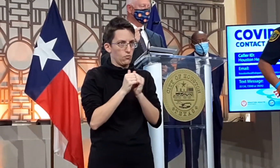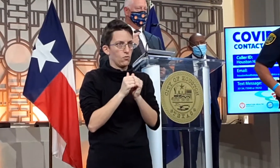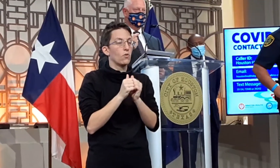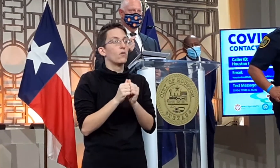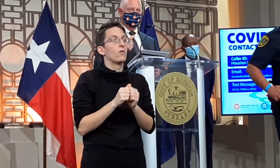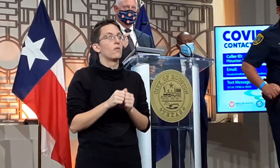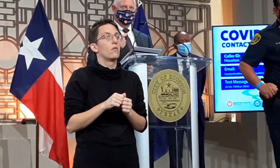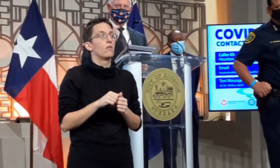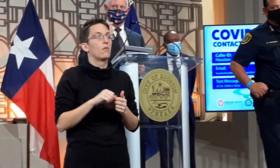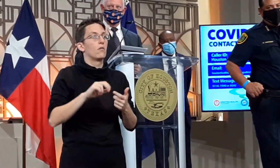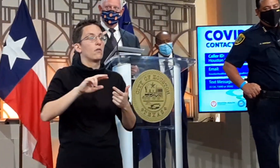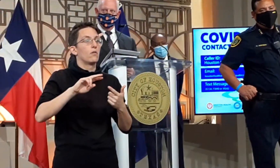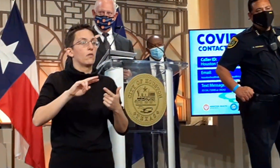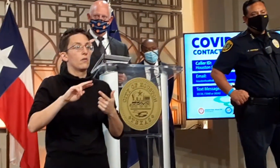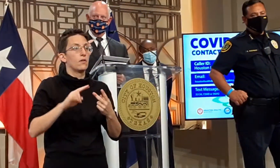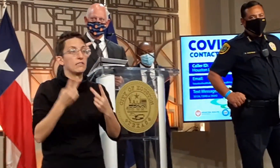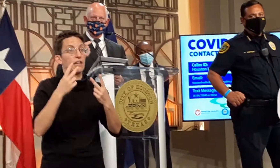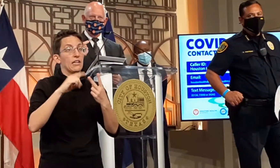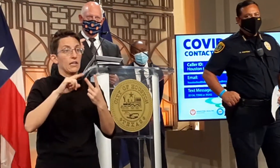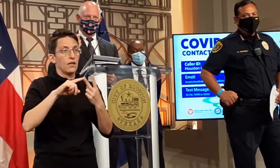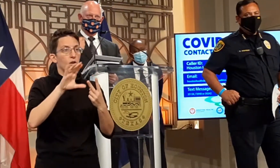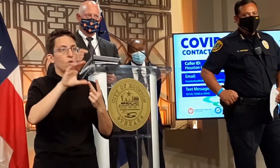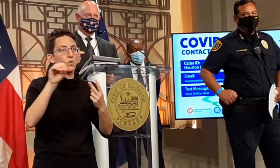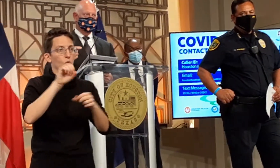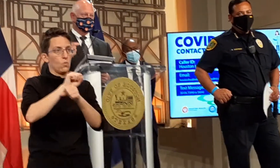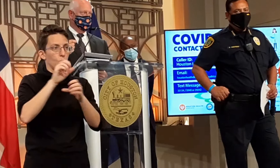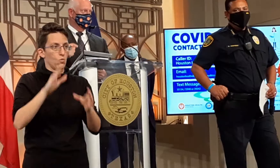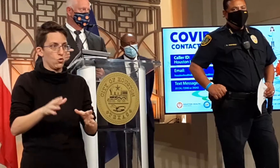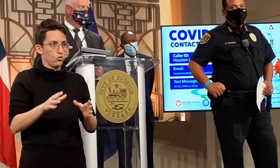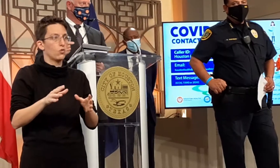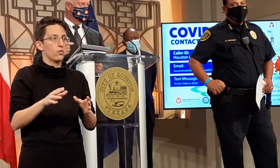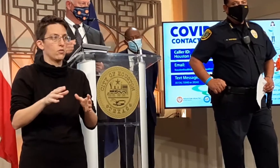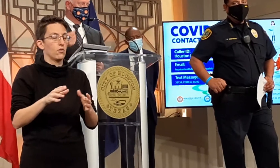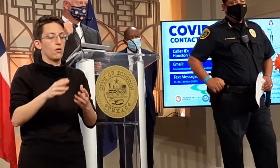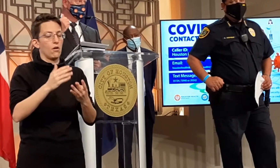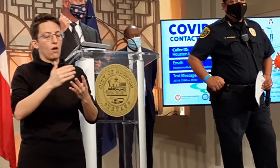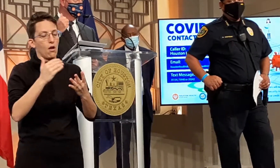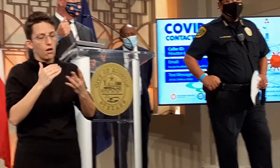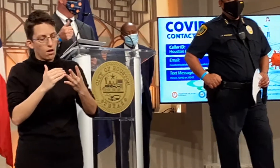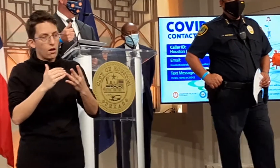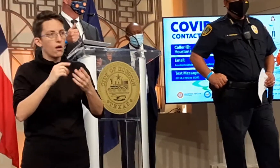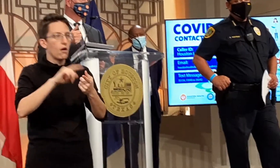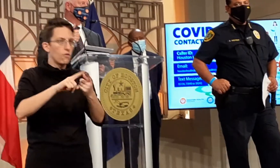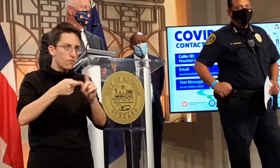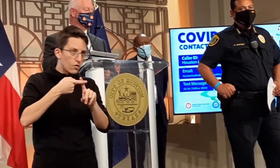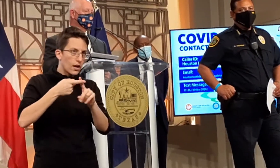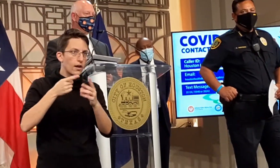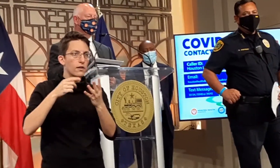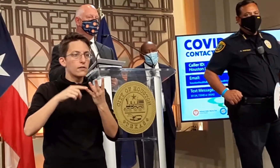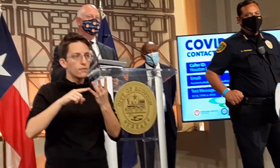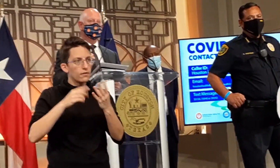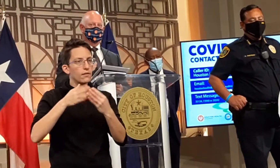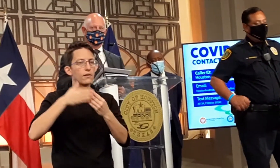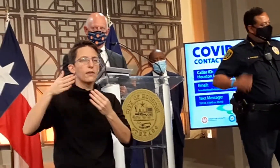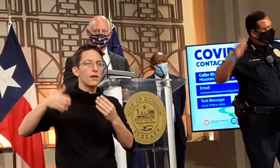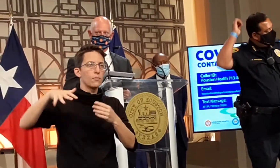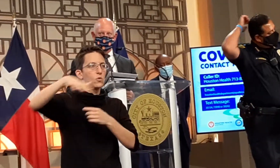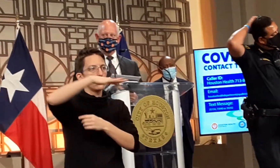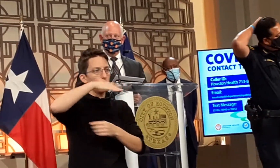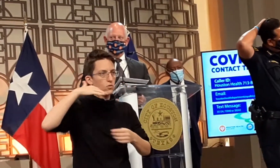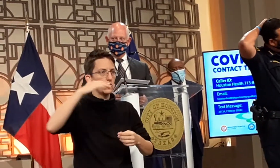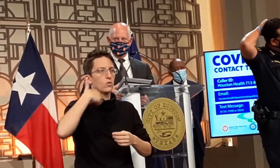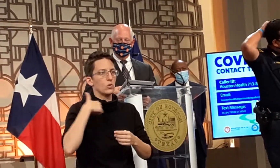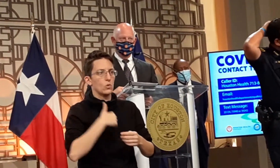likely to infect is a coworker. And after that comes friends and neighbors. So we're looking out to protect the people that you care about the